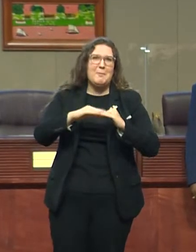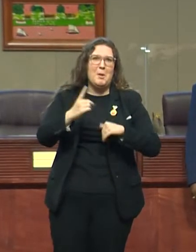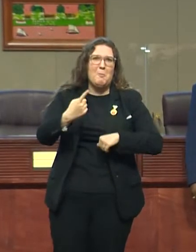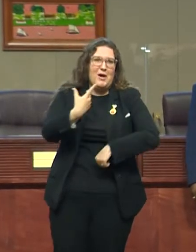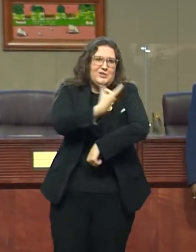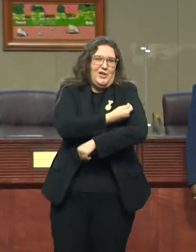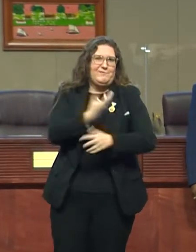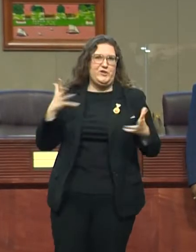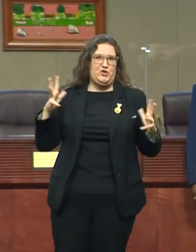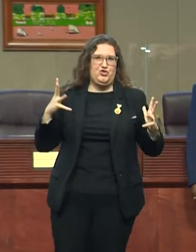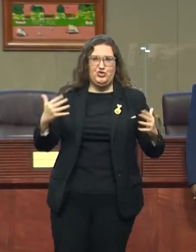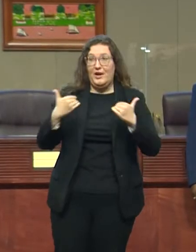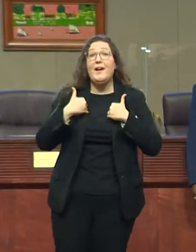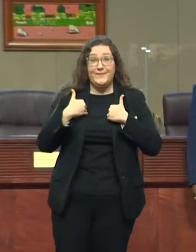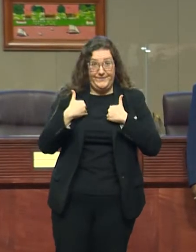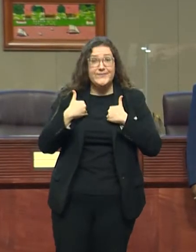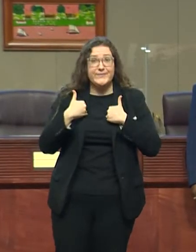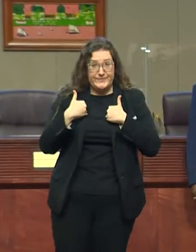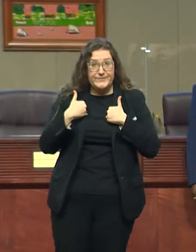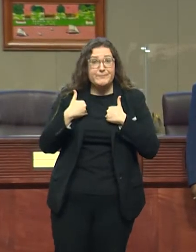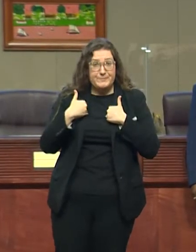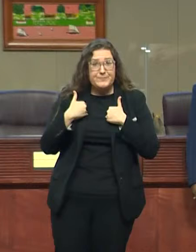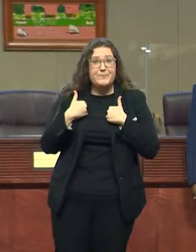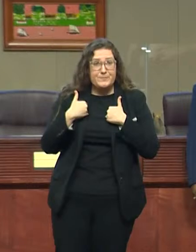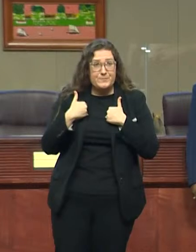dosage. And